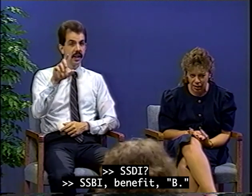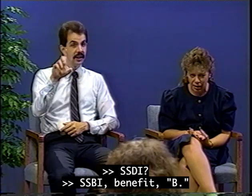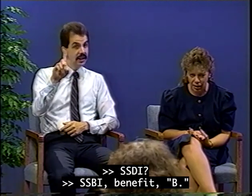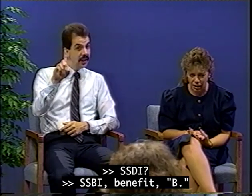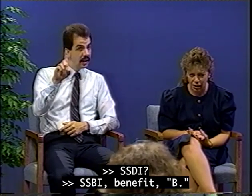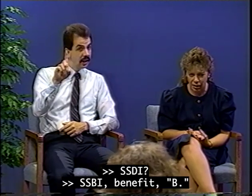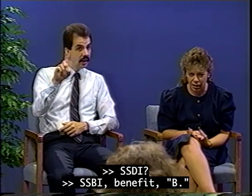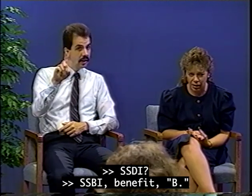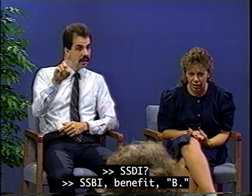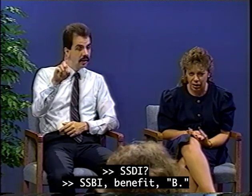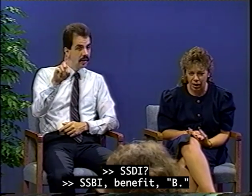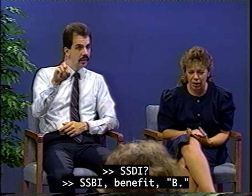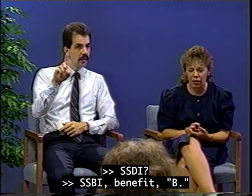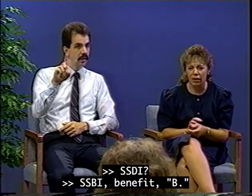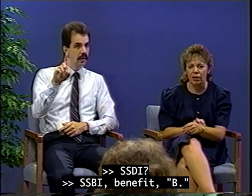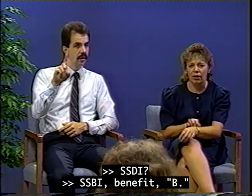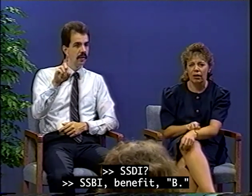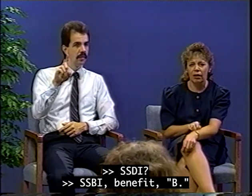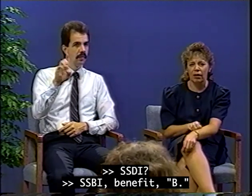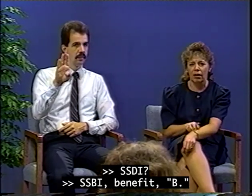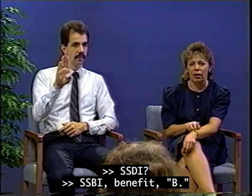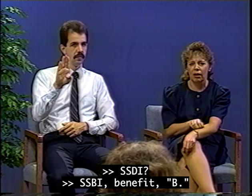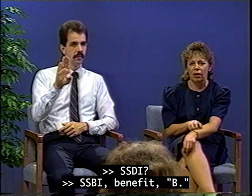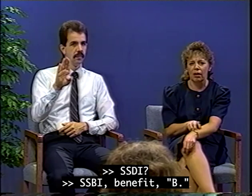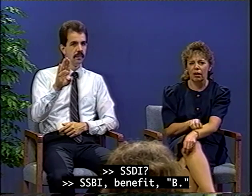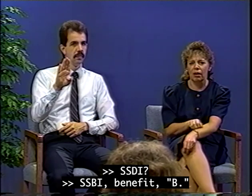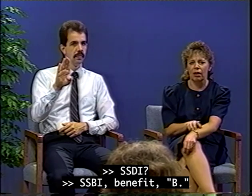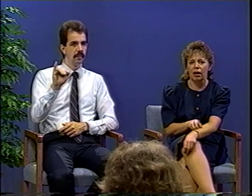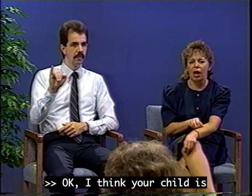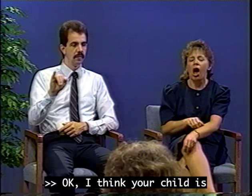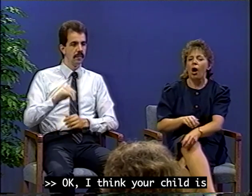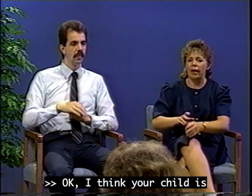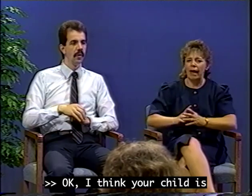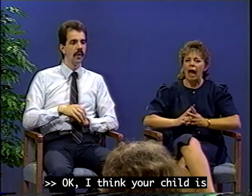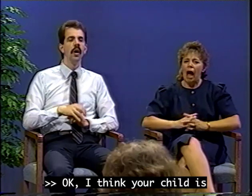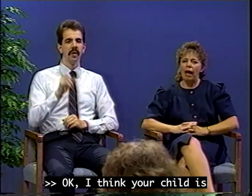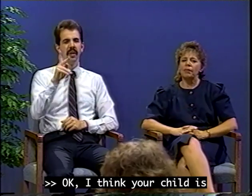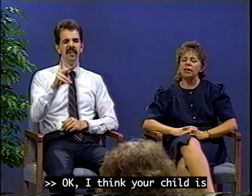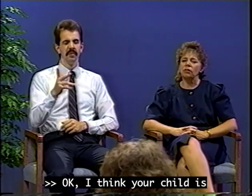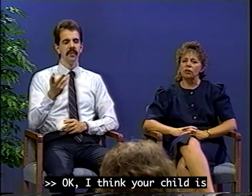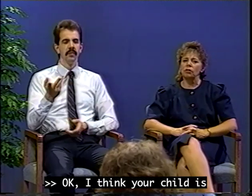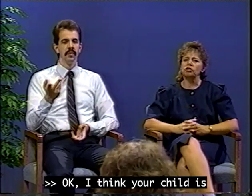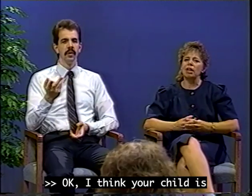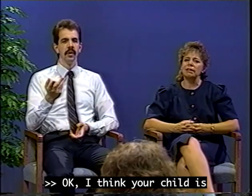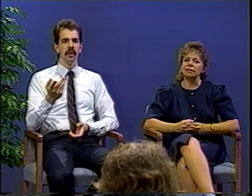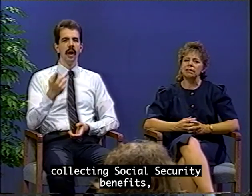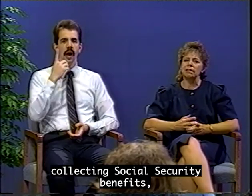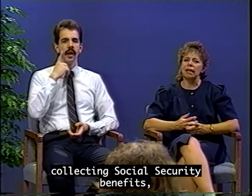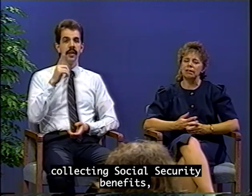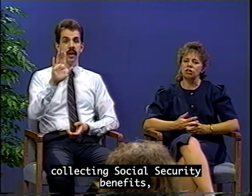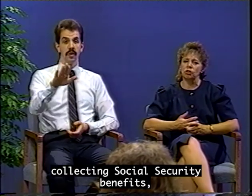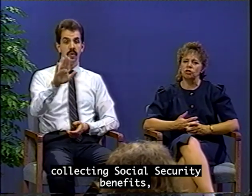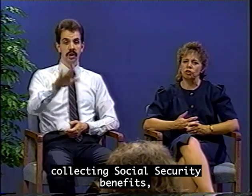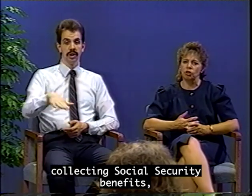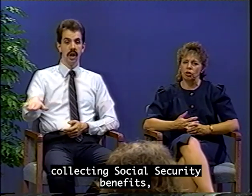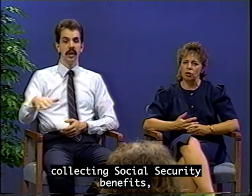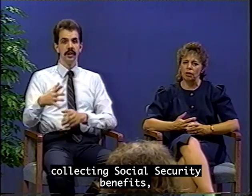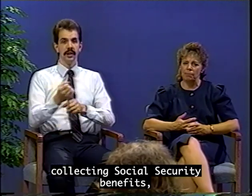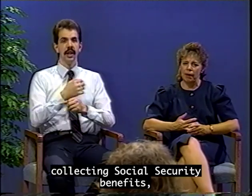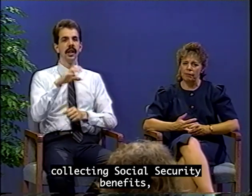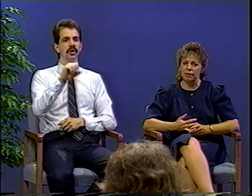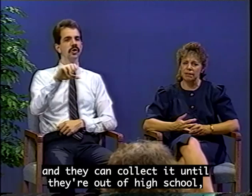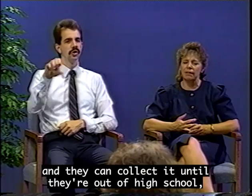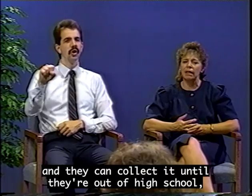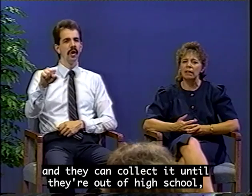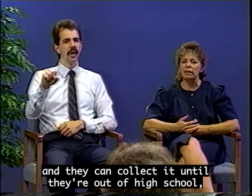money? Poor? SSB. Benefit B? Okay, I think your child is collecting Social